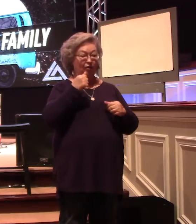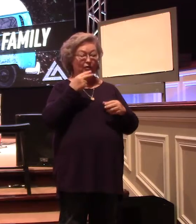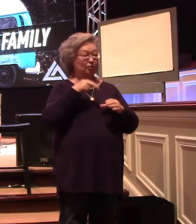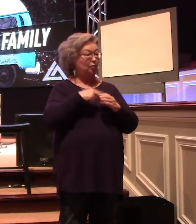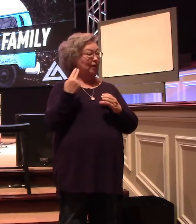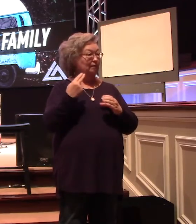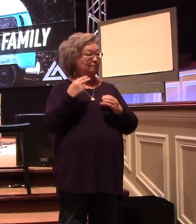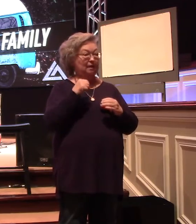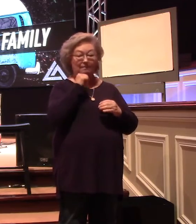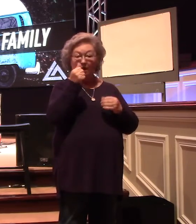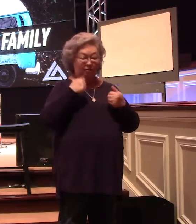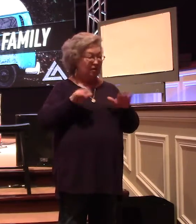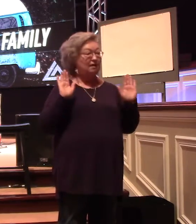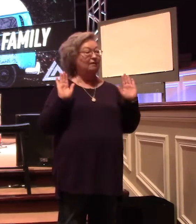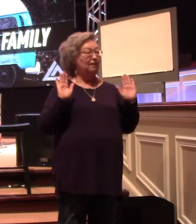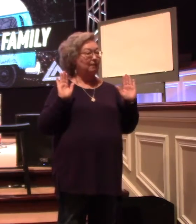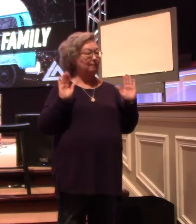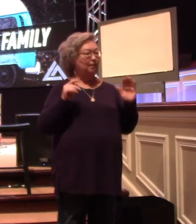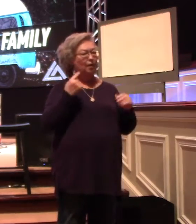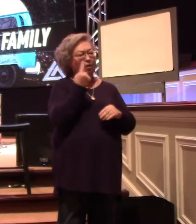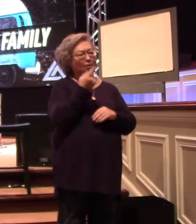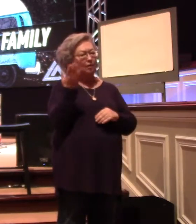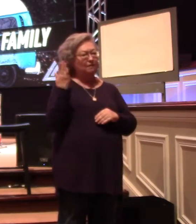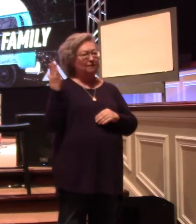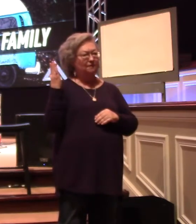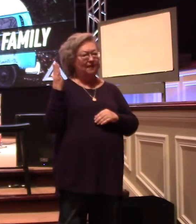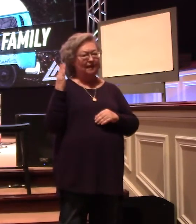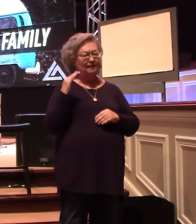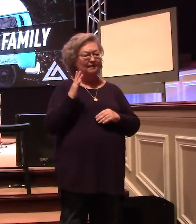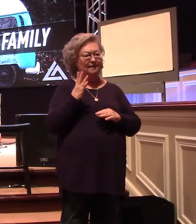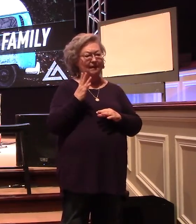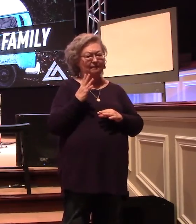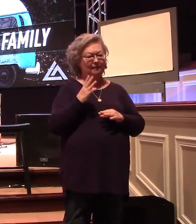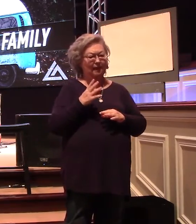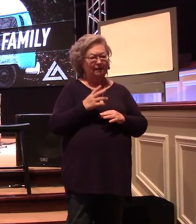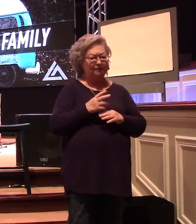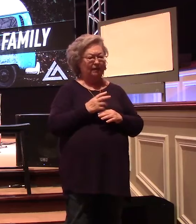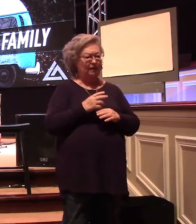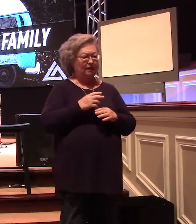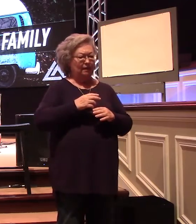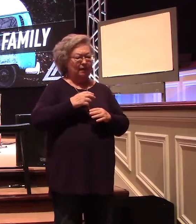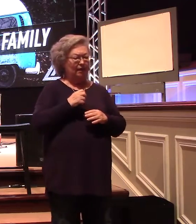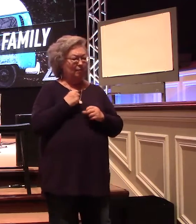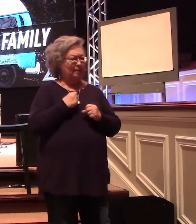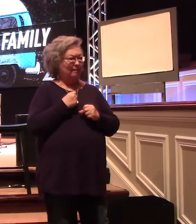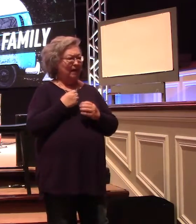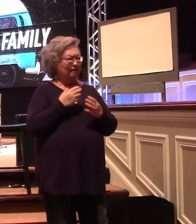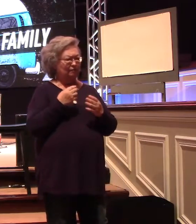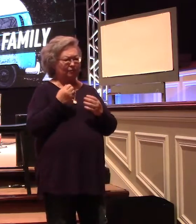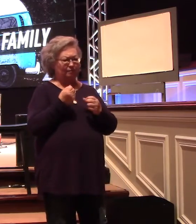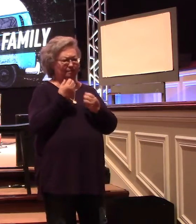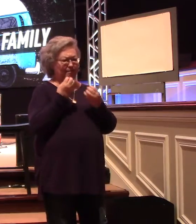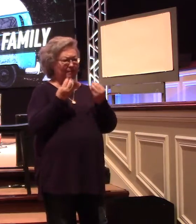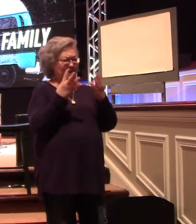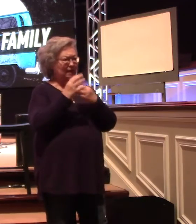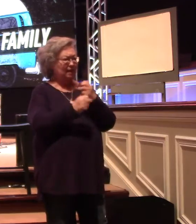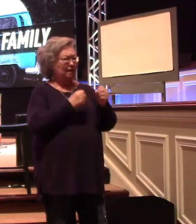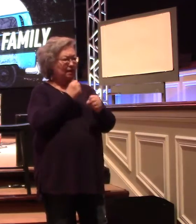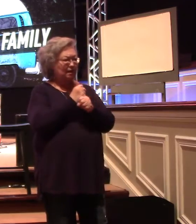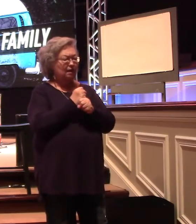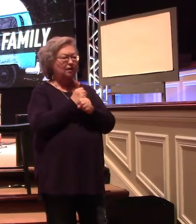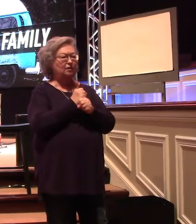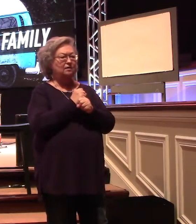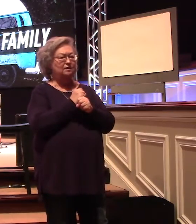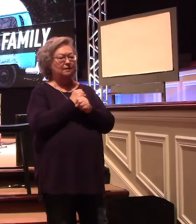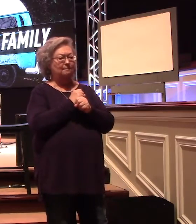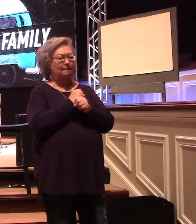things that has held me back for years is just that. That was, Lori was reading a book a while back, and she read